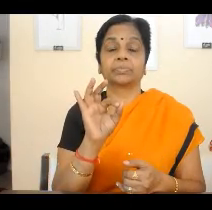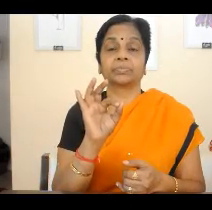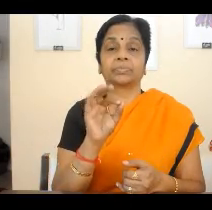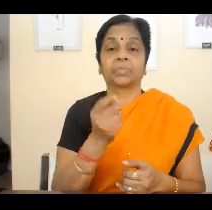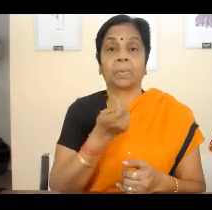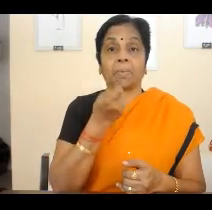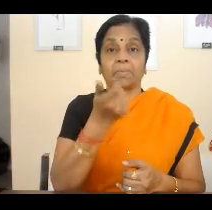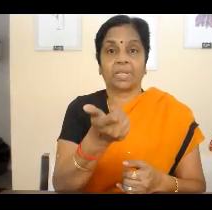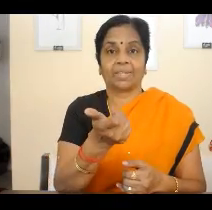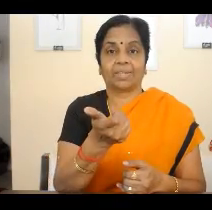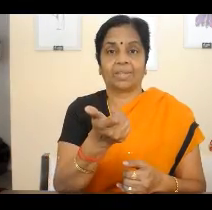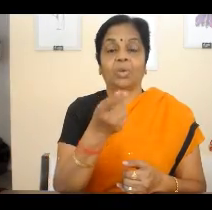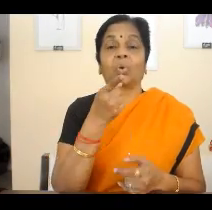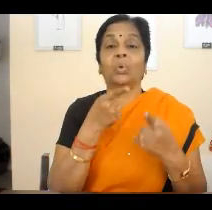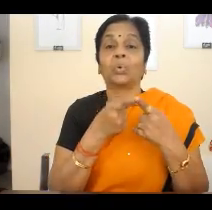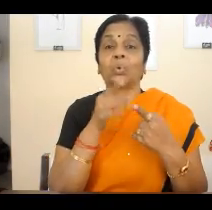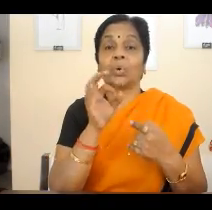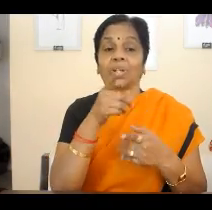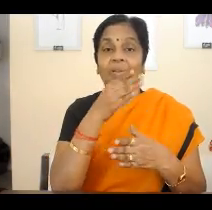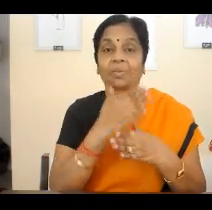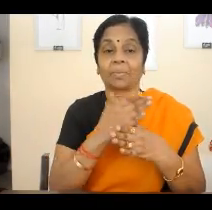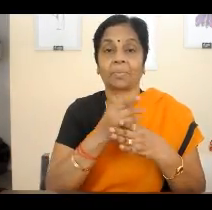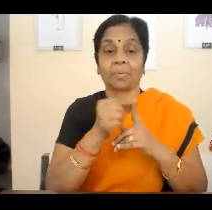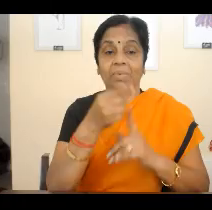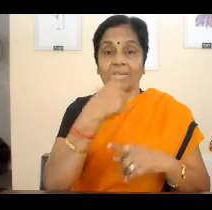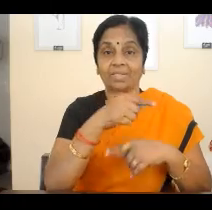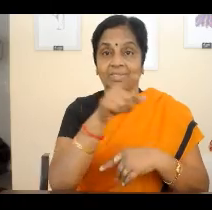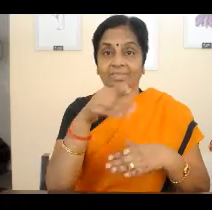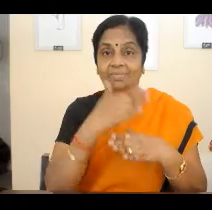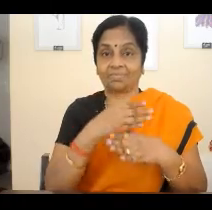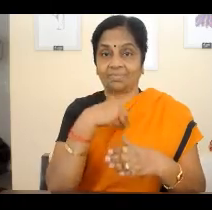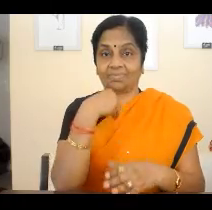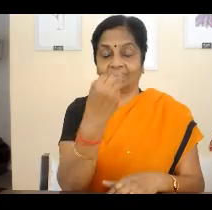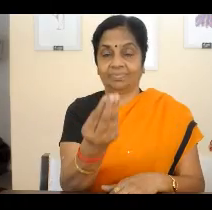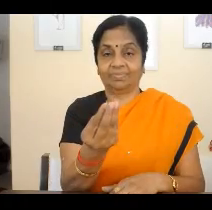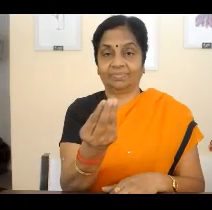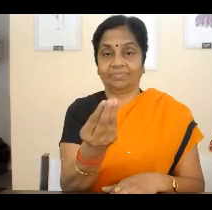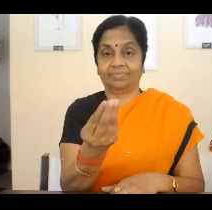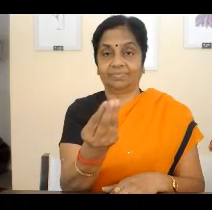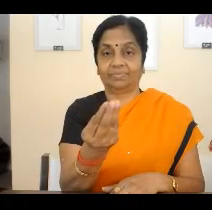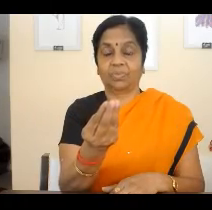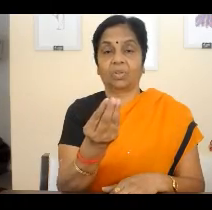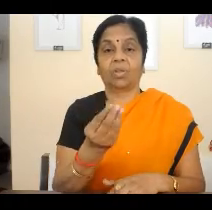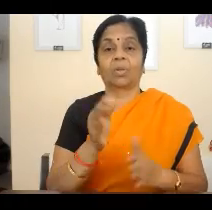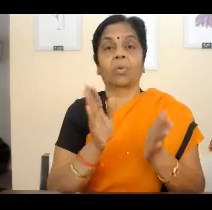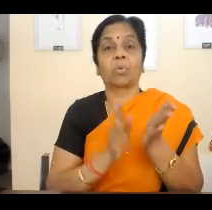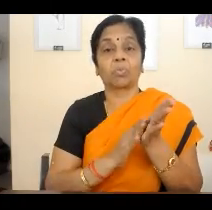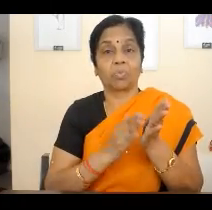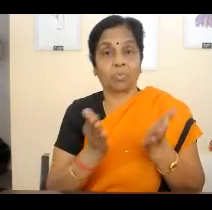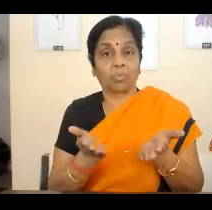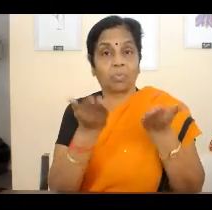incentives to employ persons with disabilities to motivate private sector